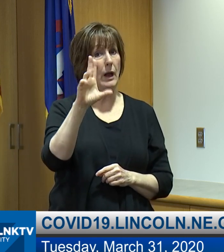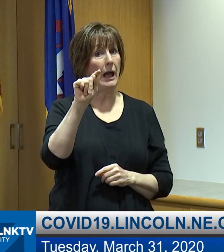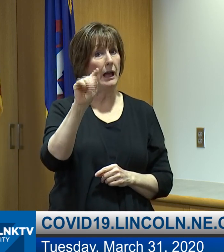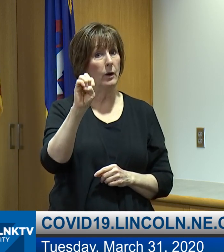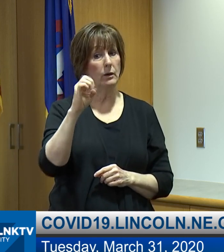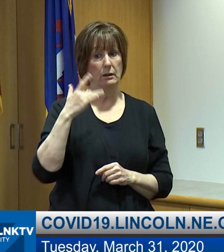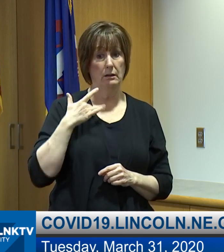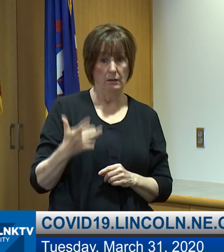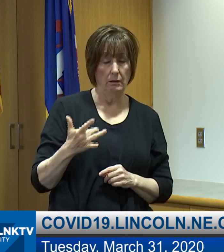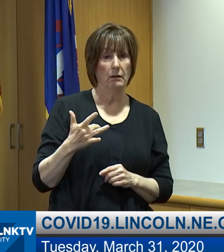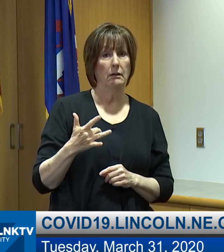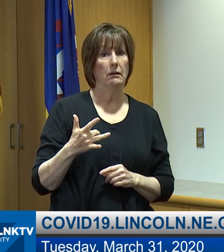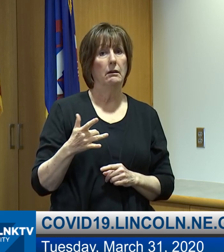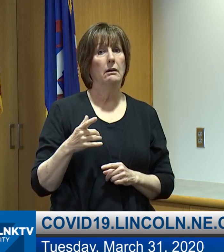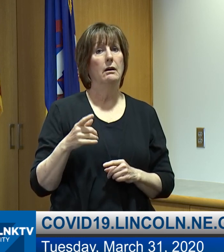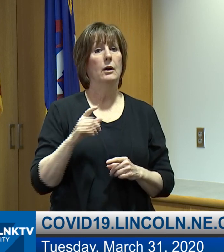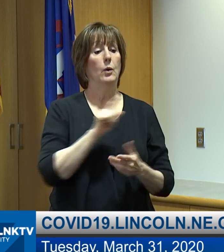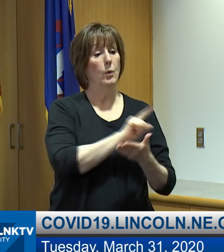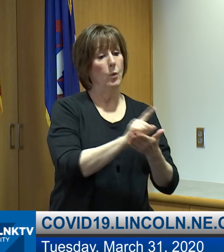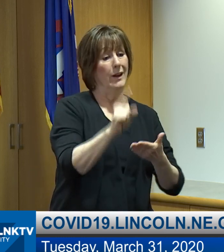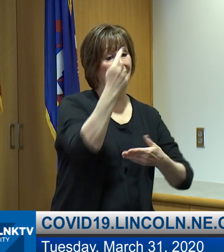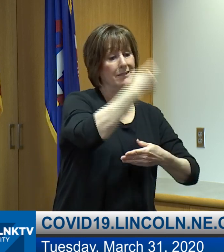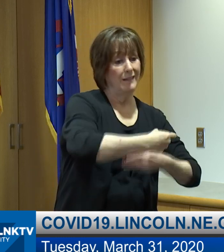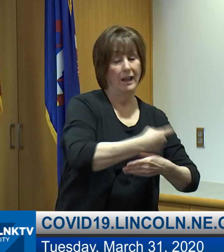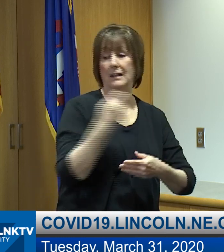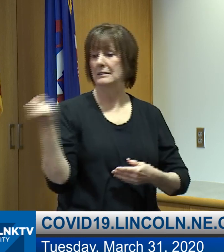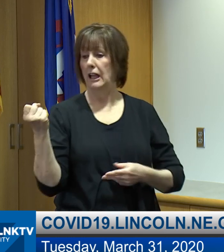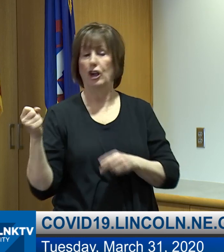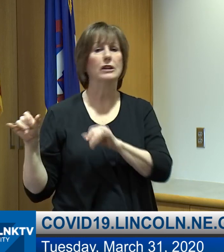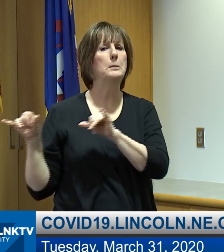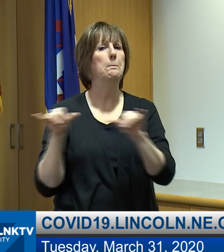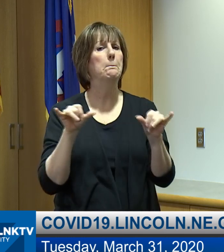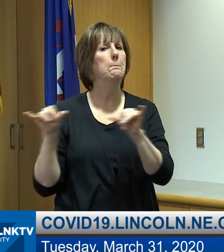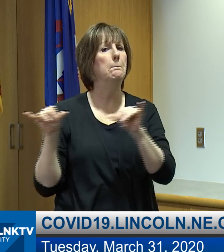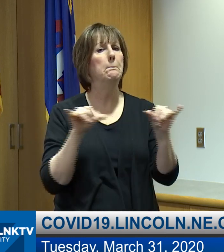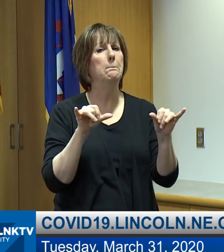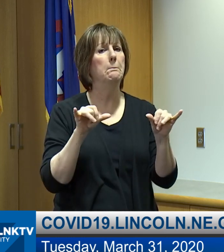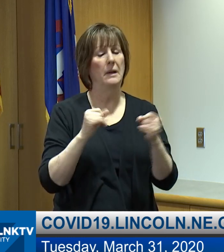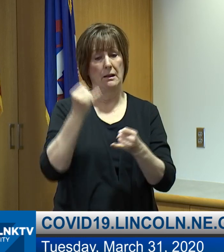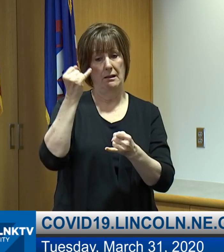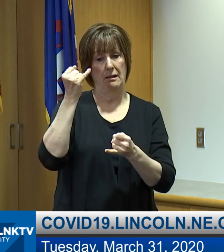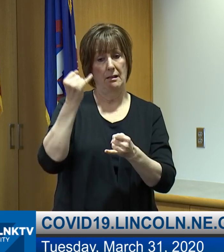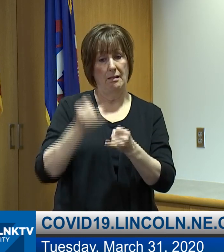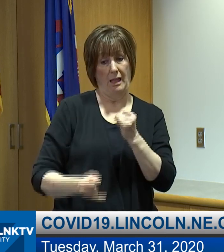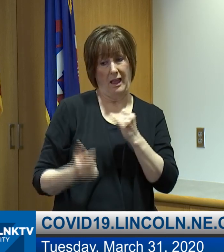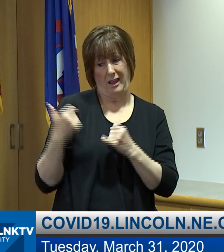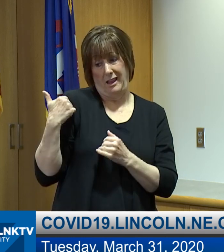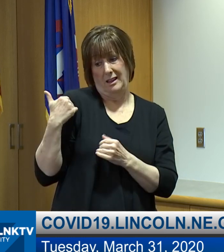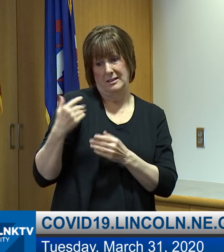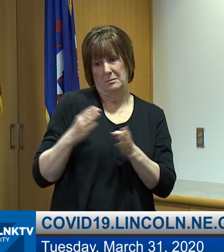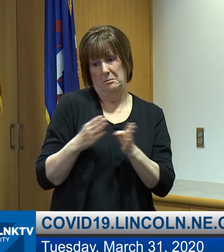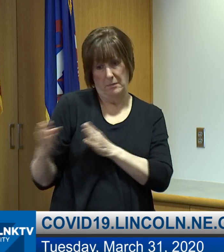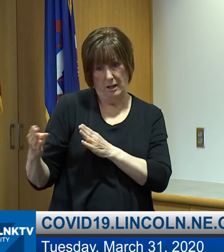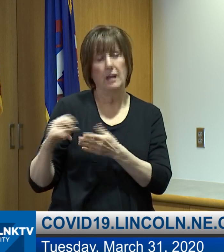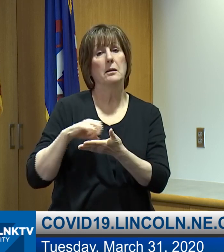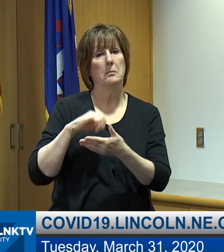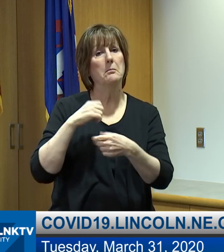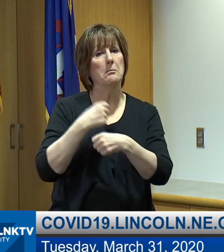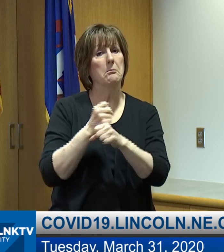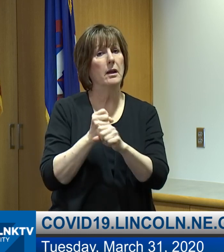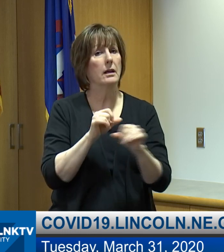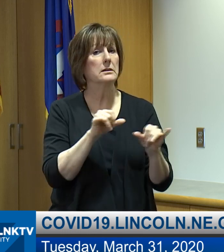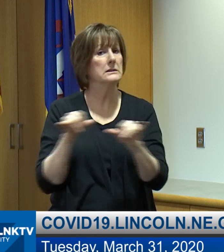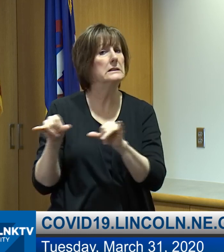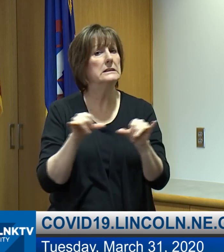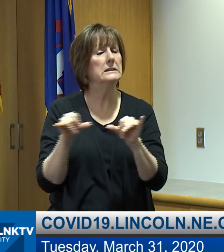most part are the same on weekdays as they are on Saturdays. With the last transit development plan, we made those consistent, so that should